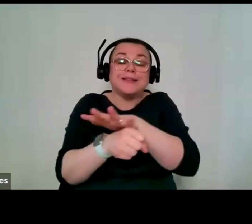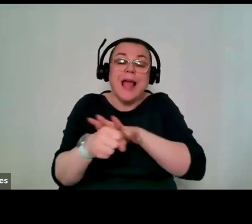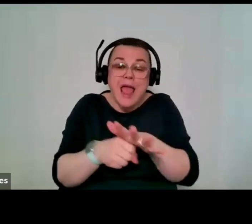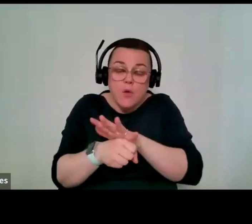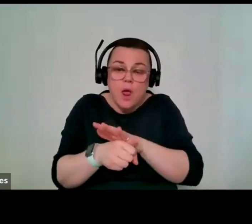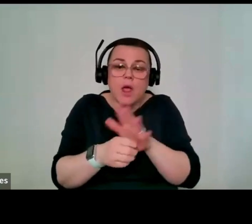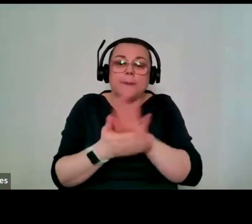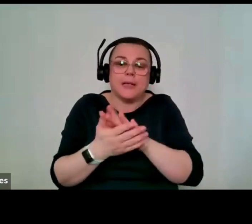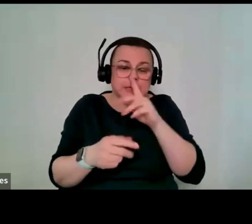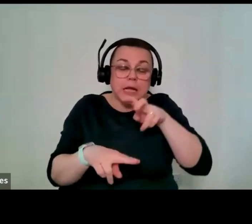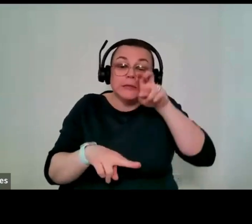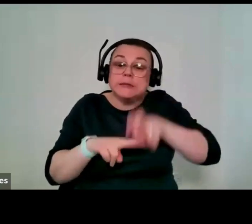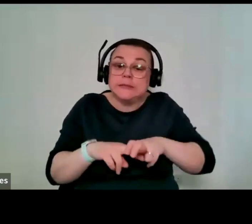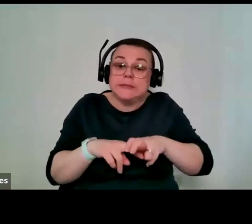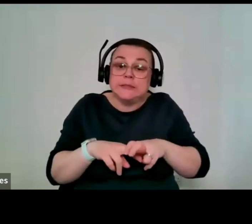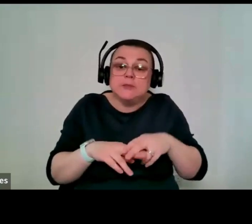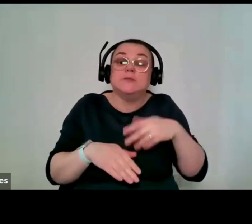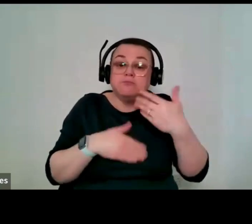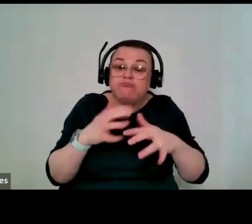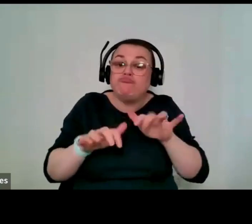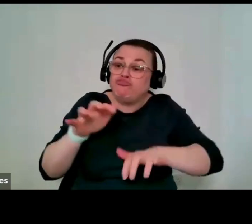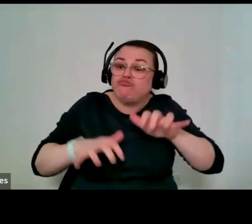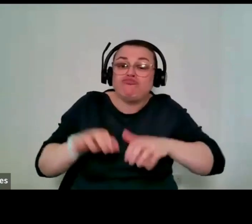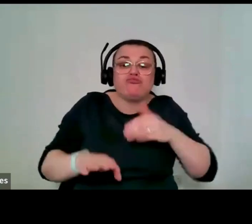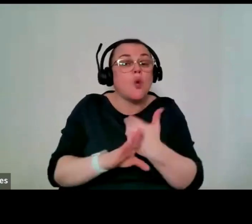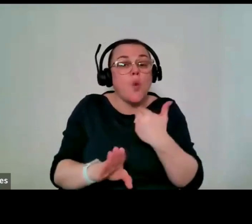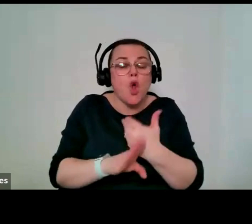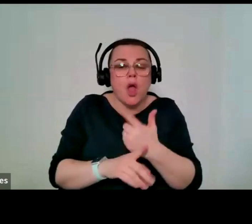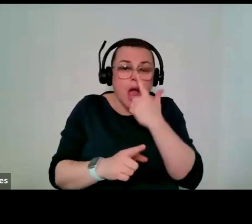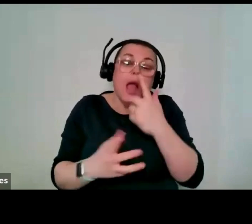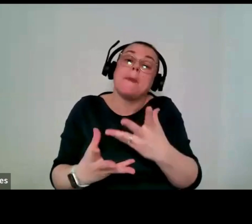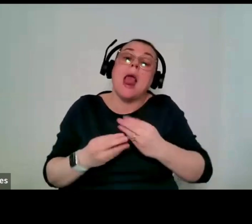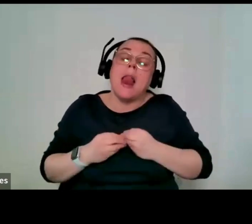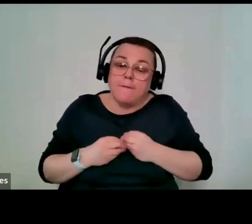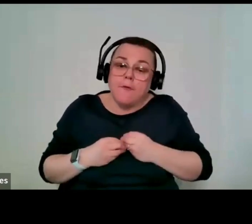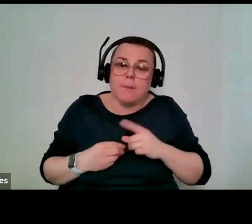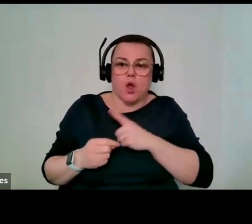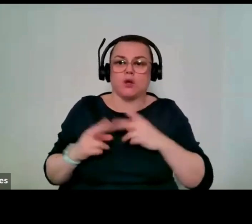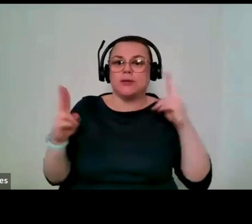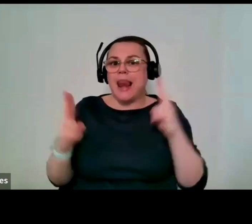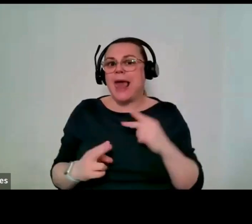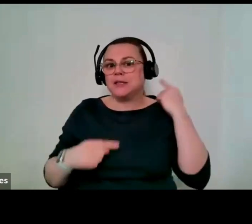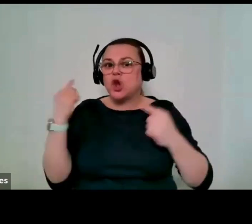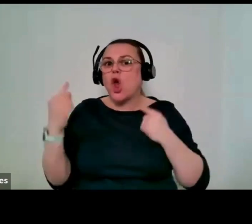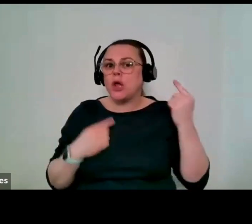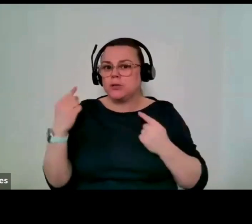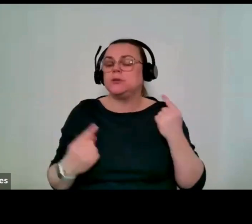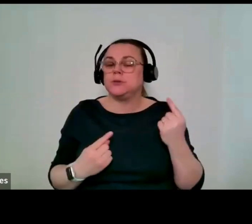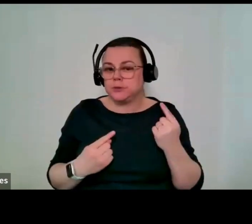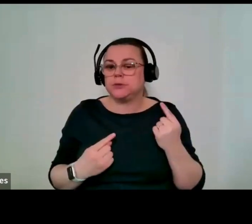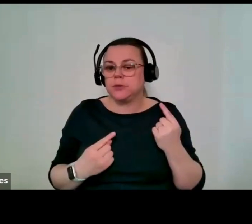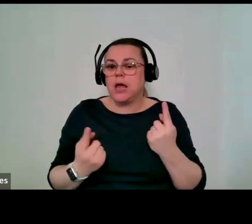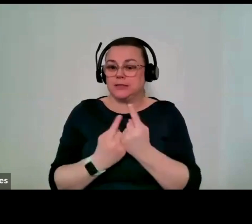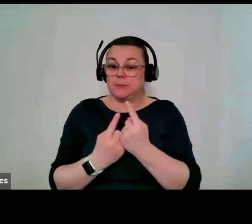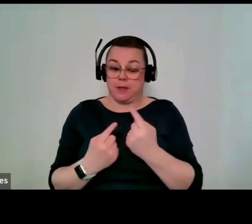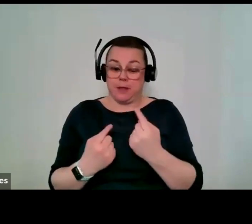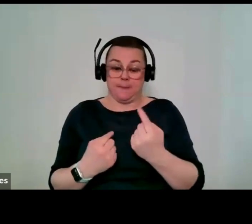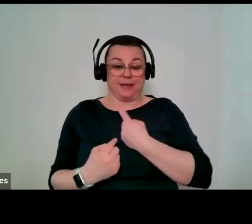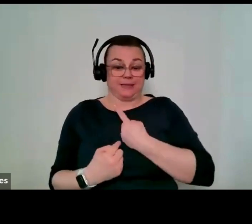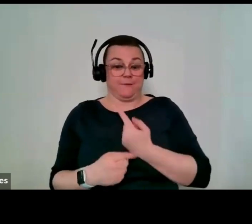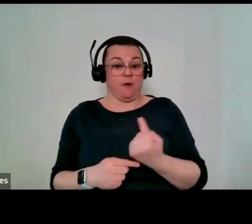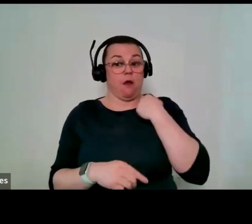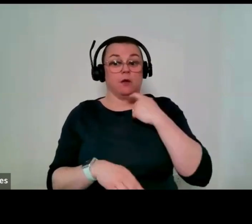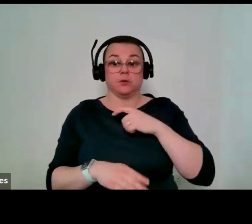can sit there all the time, that it can be really, really helpful in cutting out the background noise. And that was something that I had in my last job. I